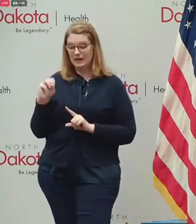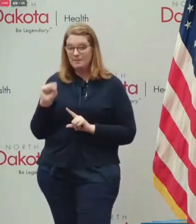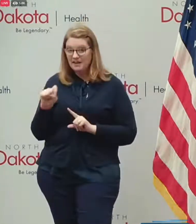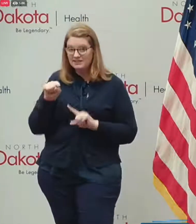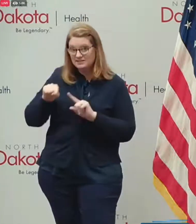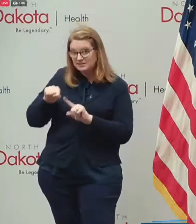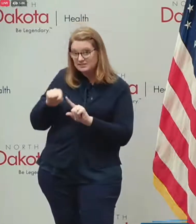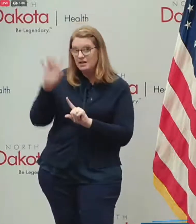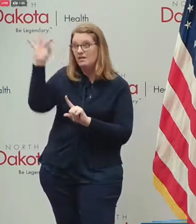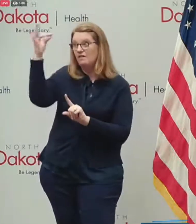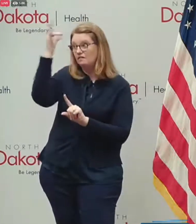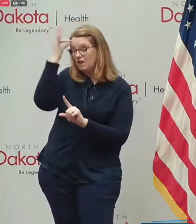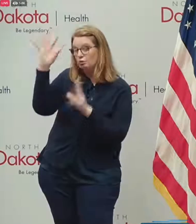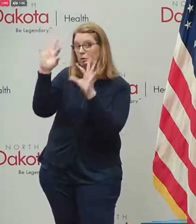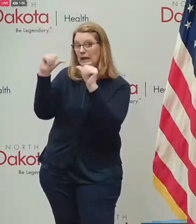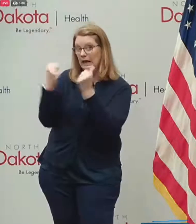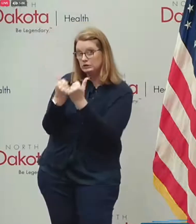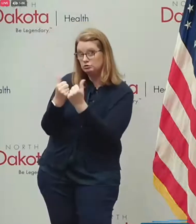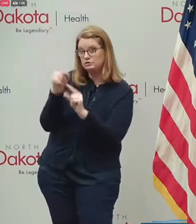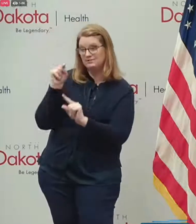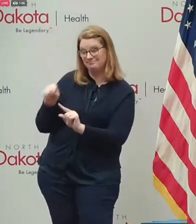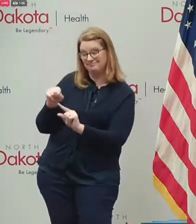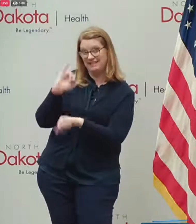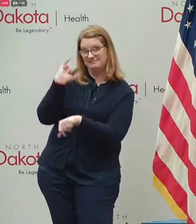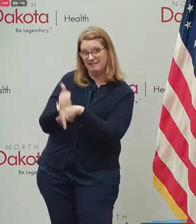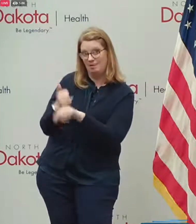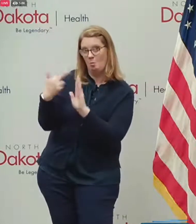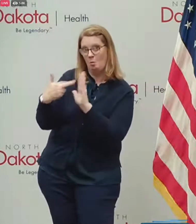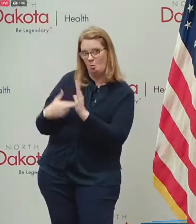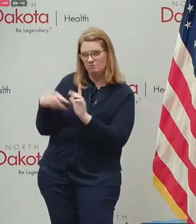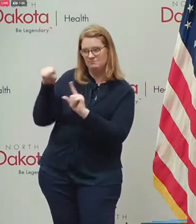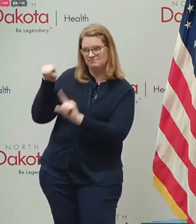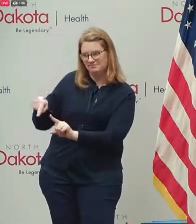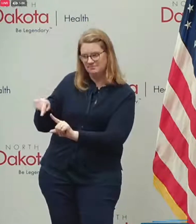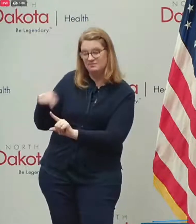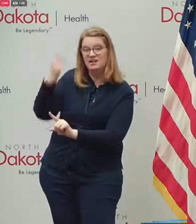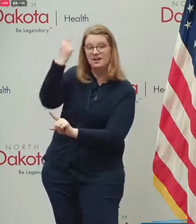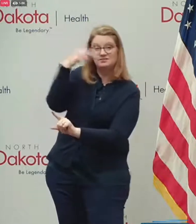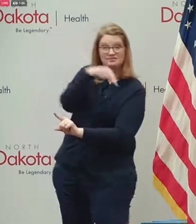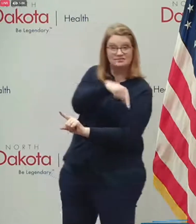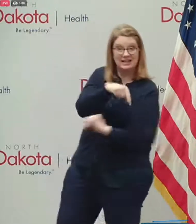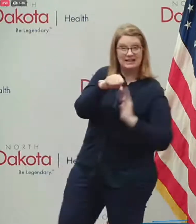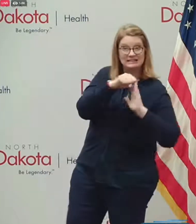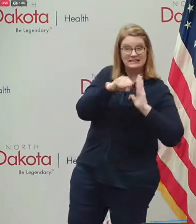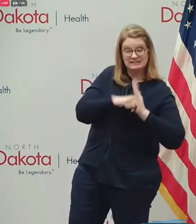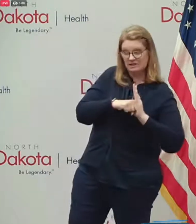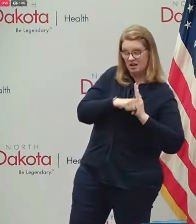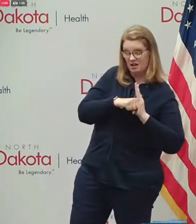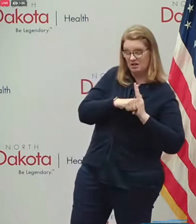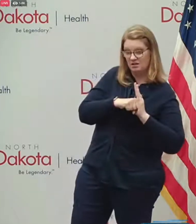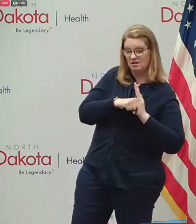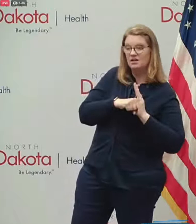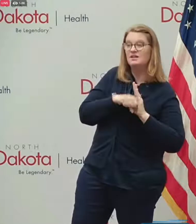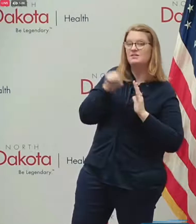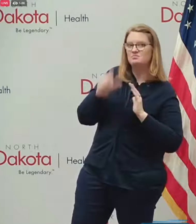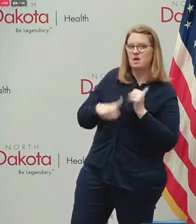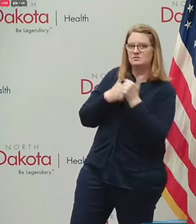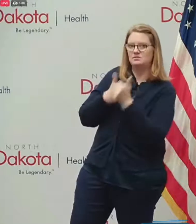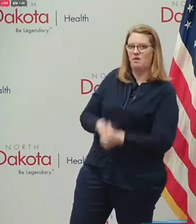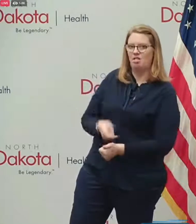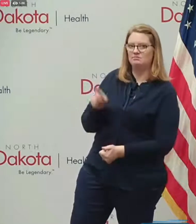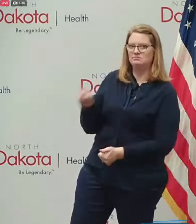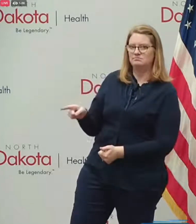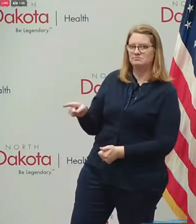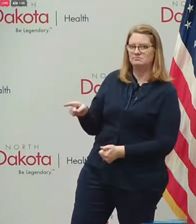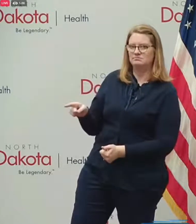federal agency, the federal agency sets the rules. The state is required to survey based on those rules, and if facilities